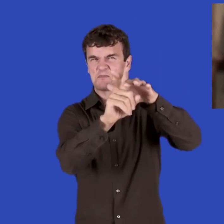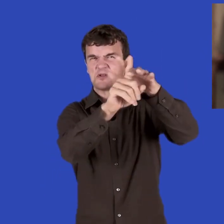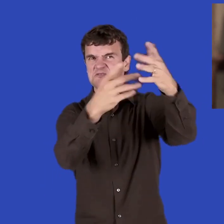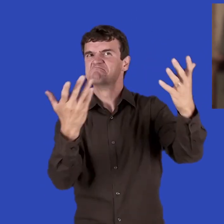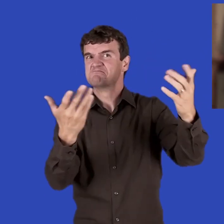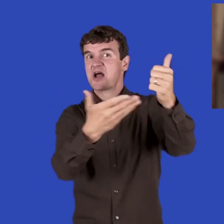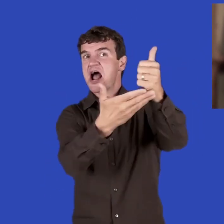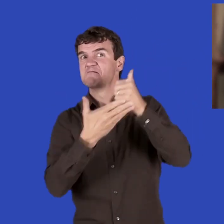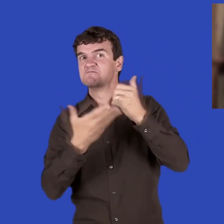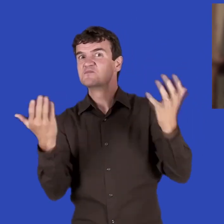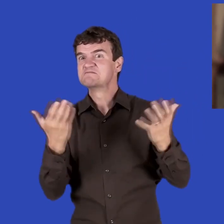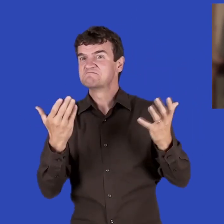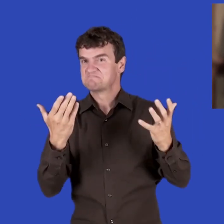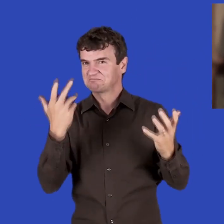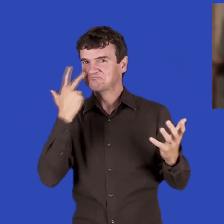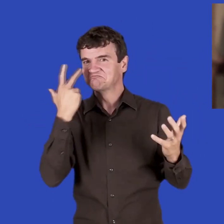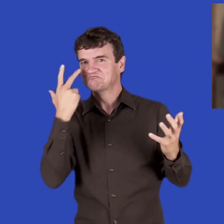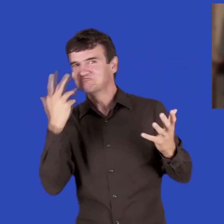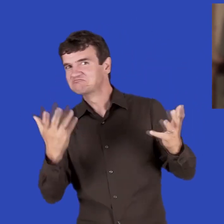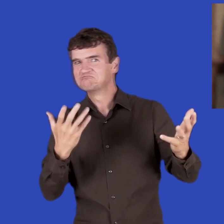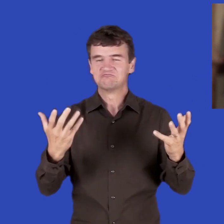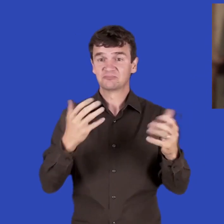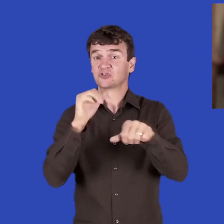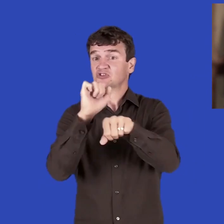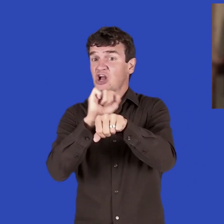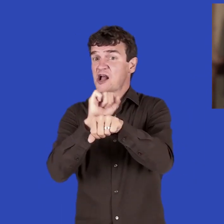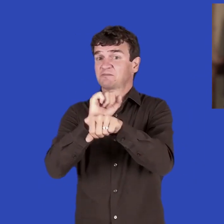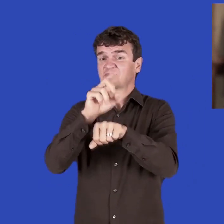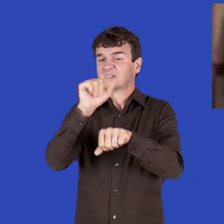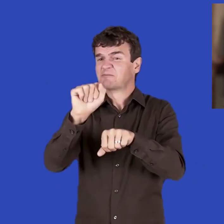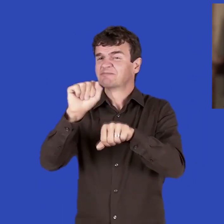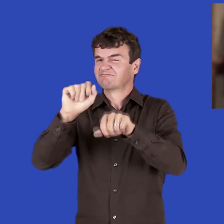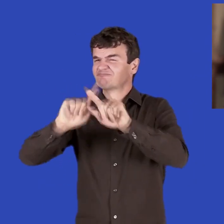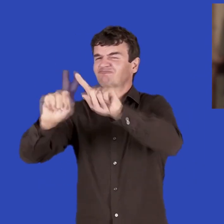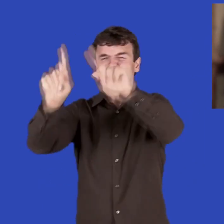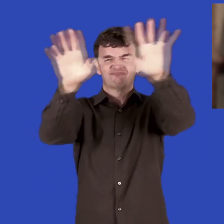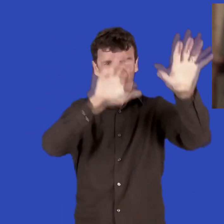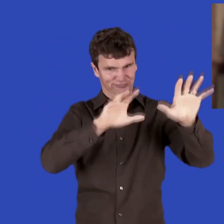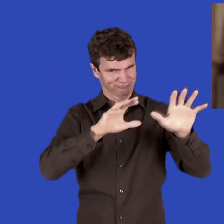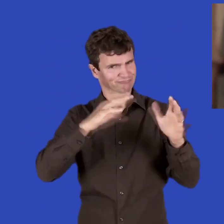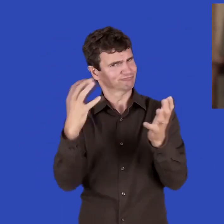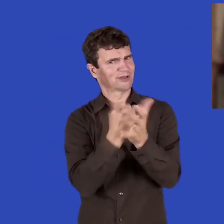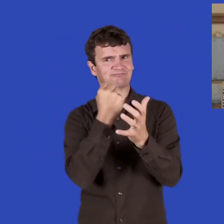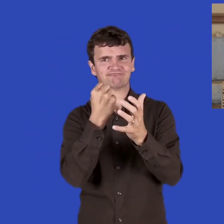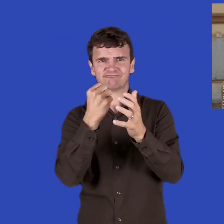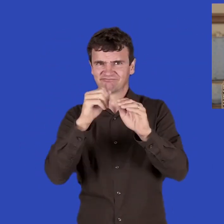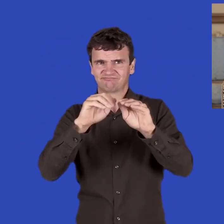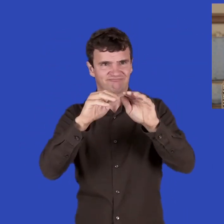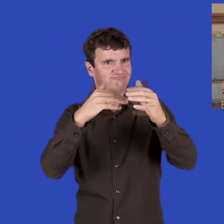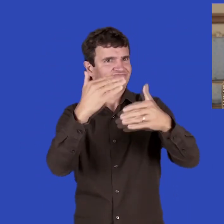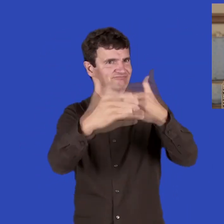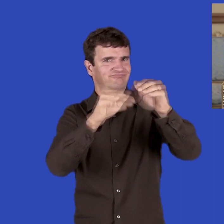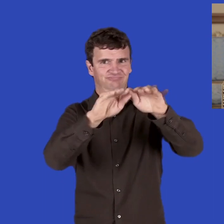of new technologies, of computerization that is beyond anyone's thinking even from a couple of years ago. In terms